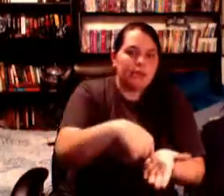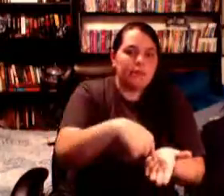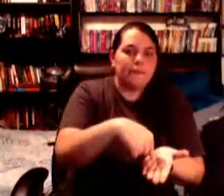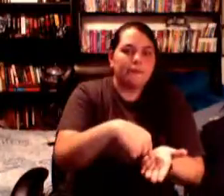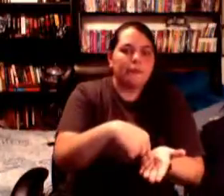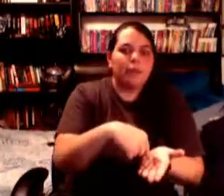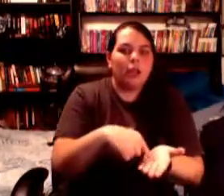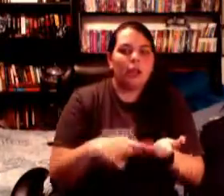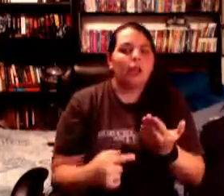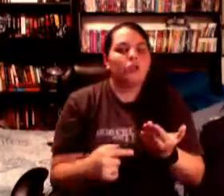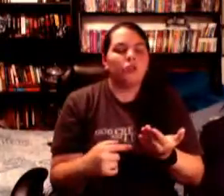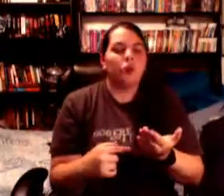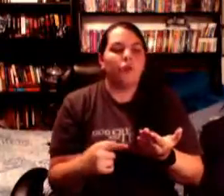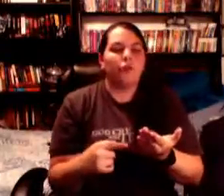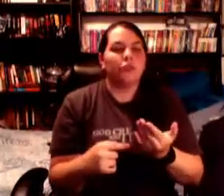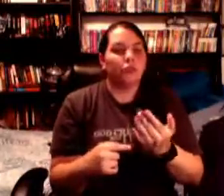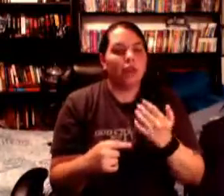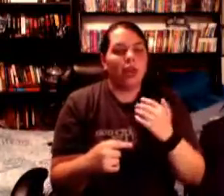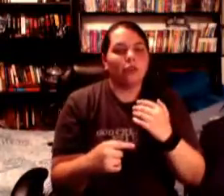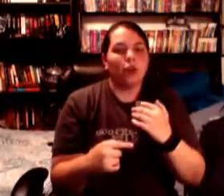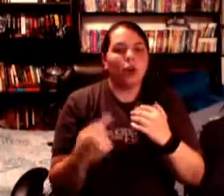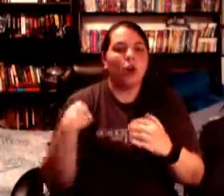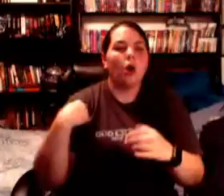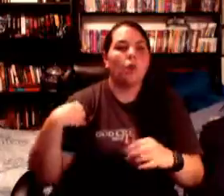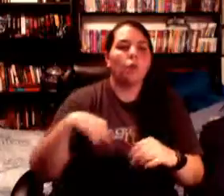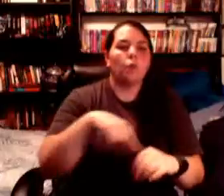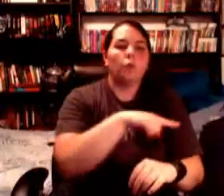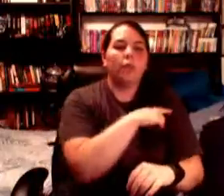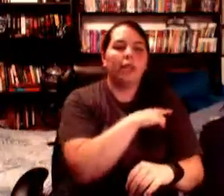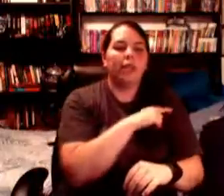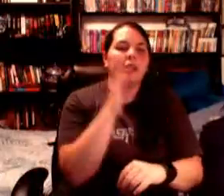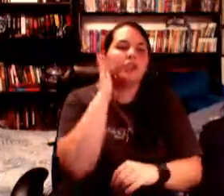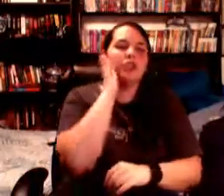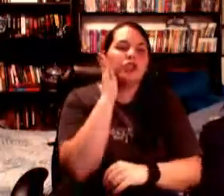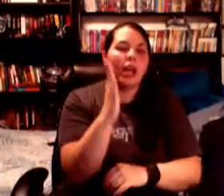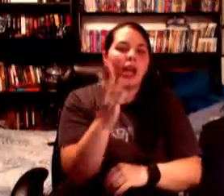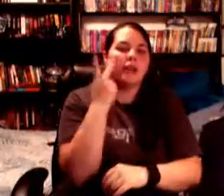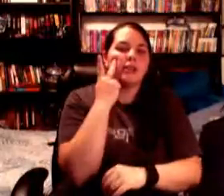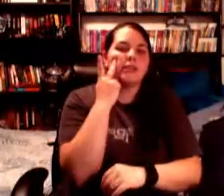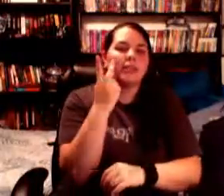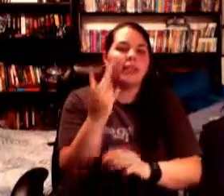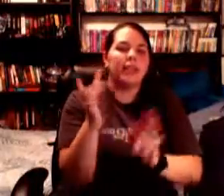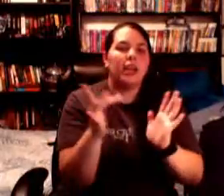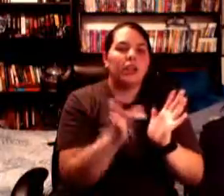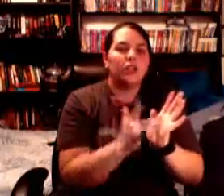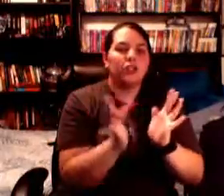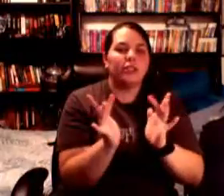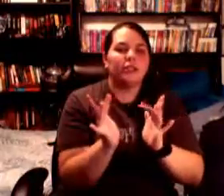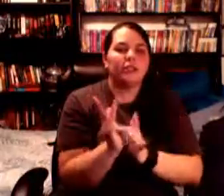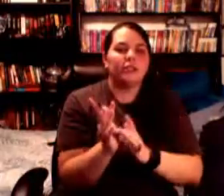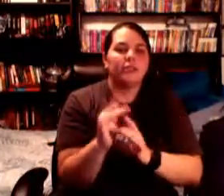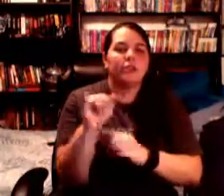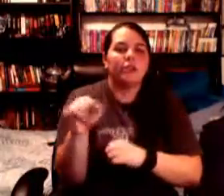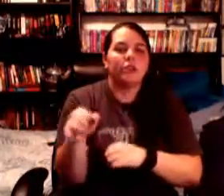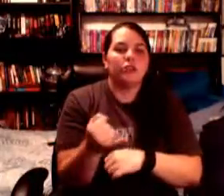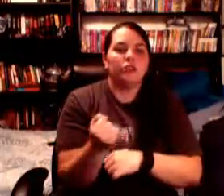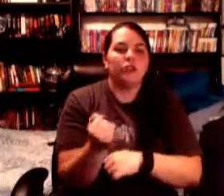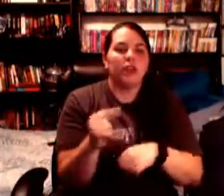this. So the first 2 lines are, we shall see Jesus,